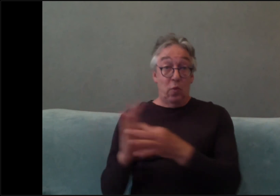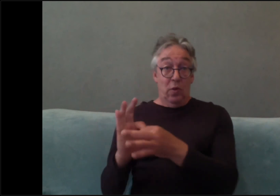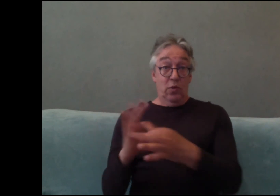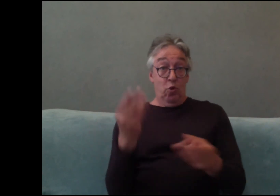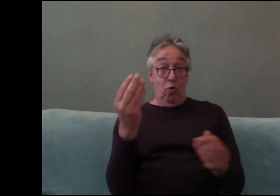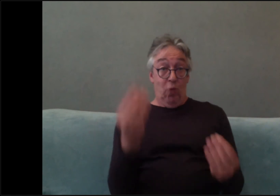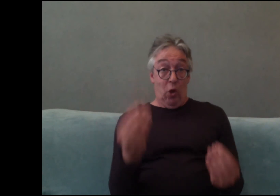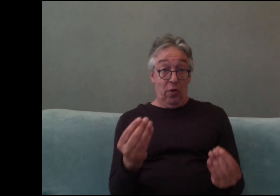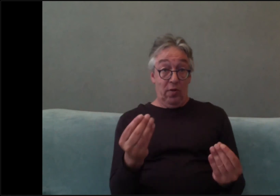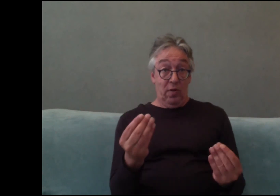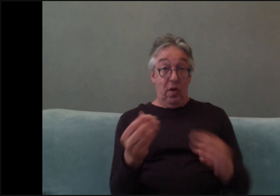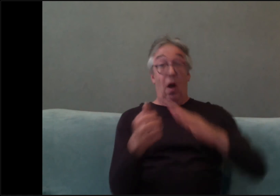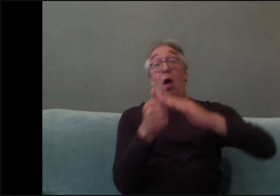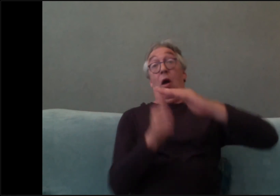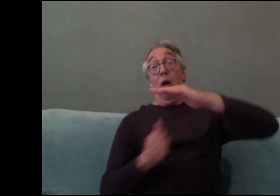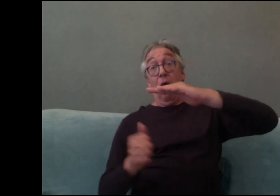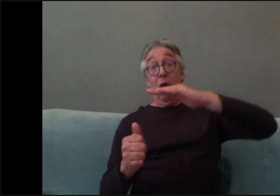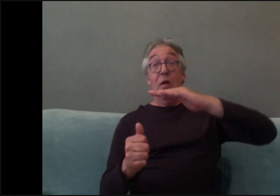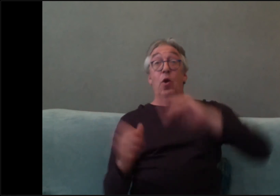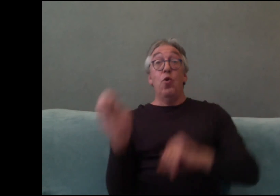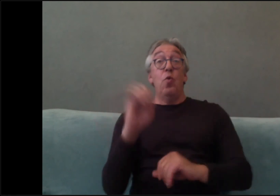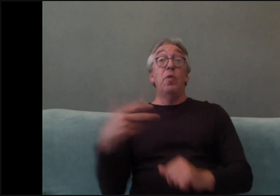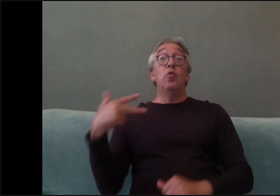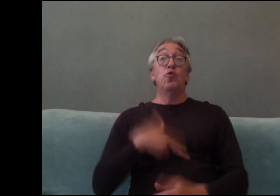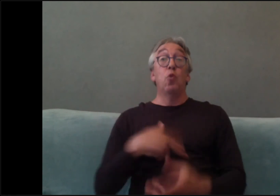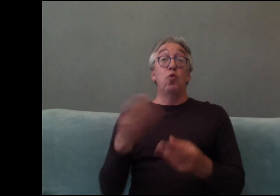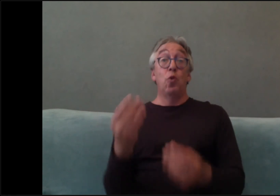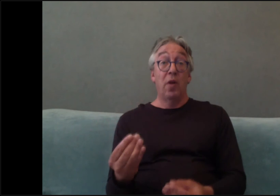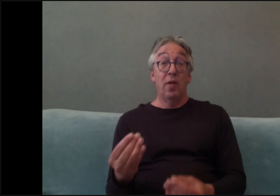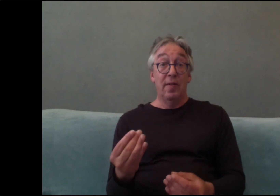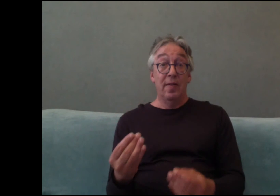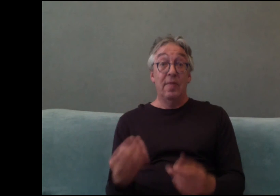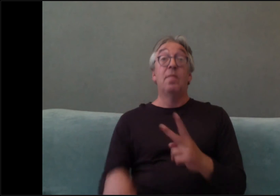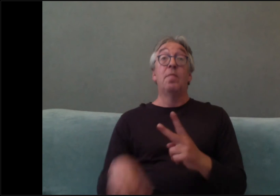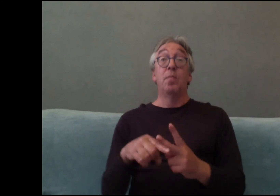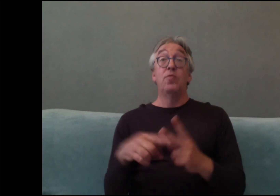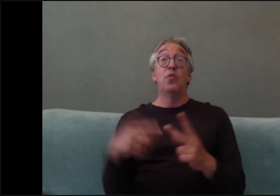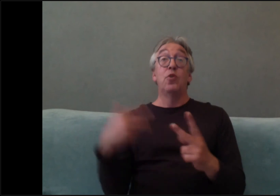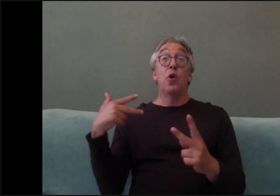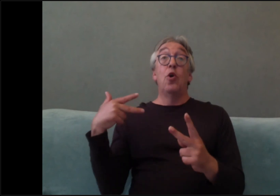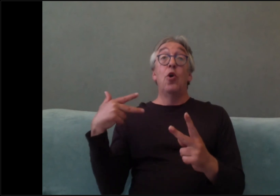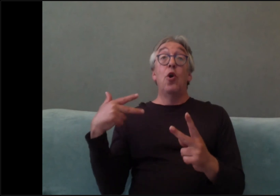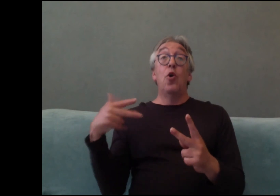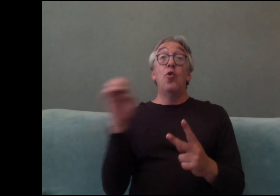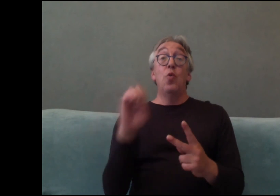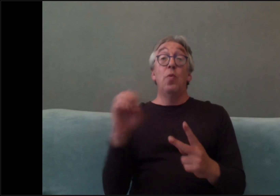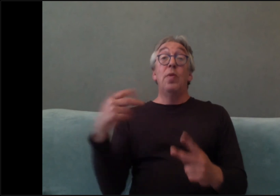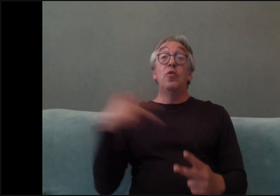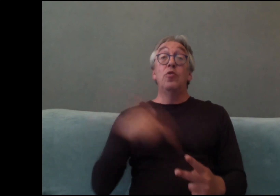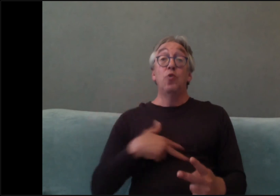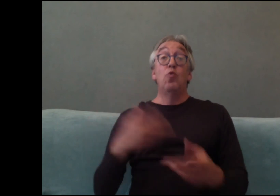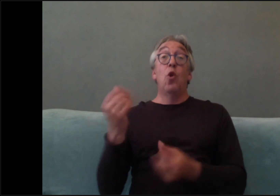with at least 25% dedicated to social inclusion and fighting poverty, and on top an